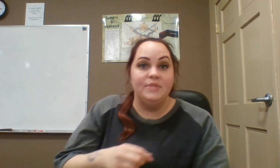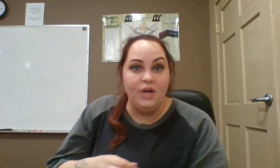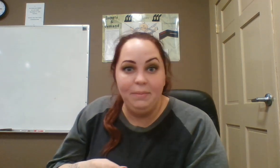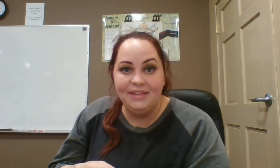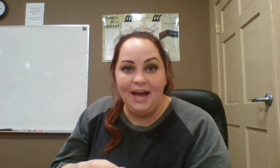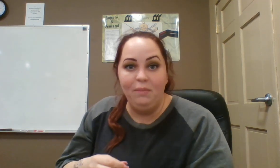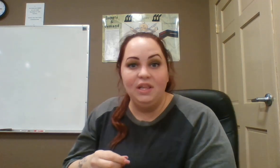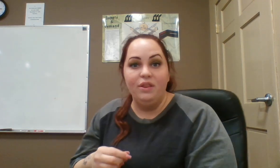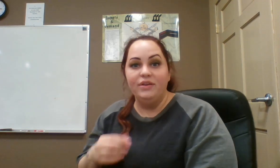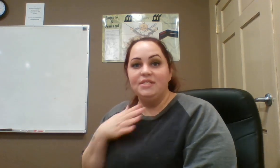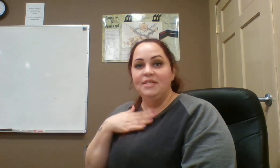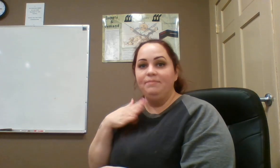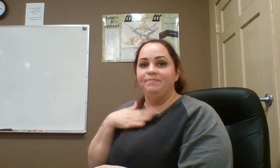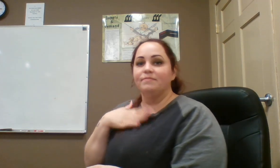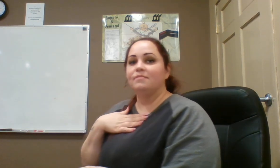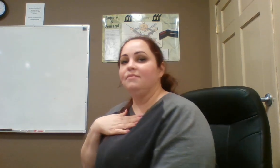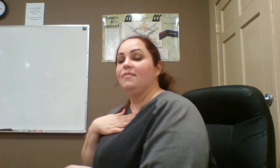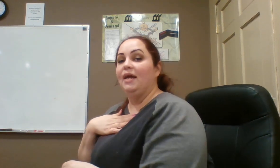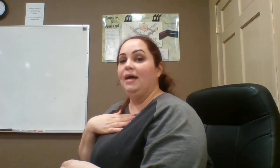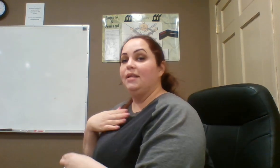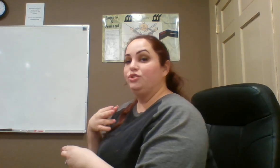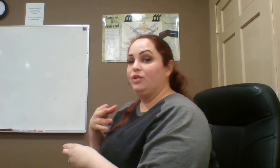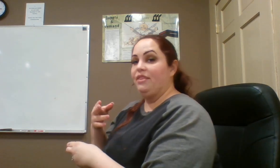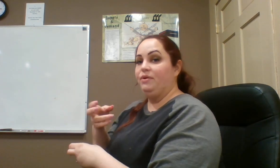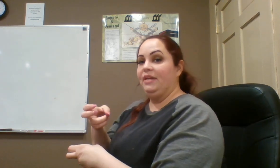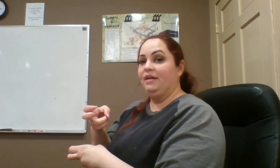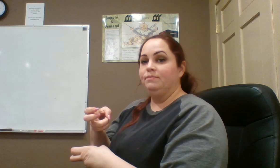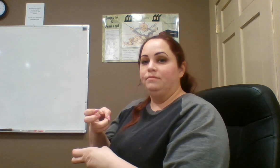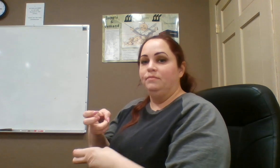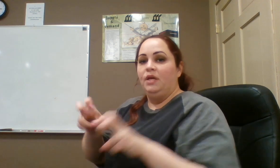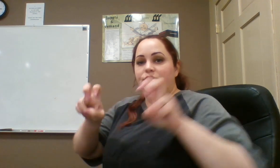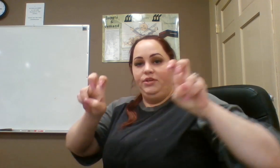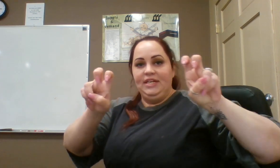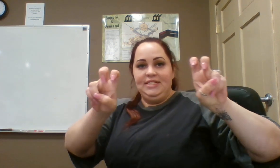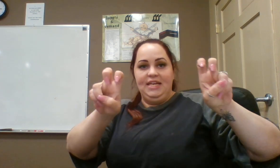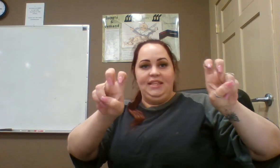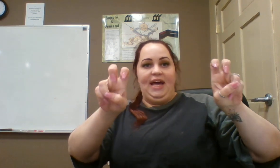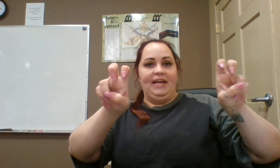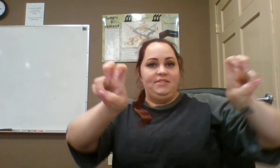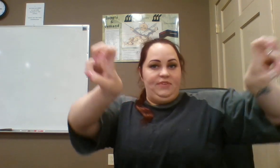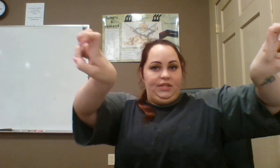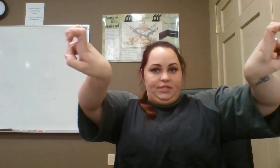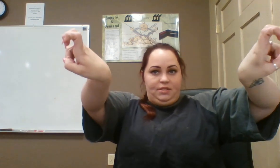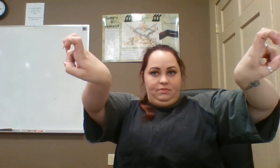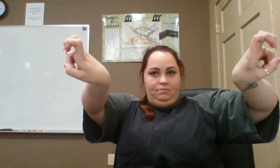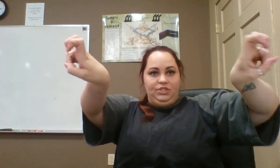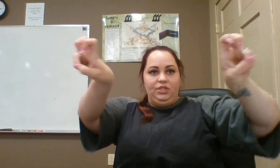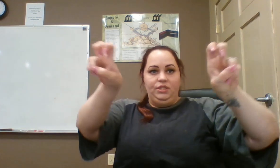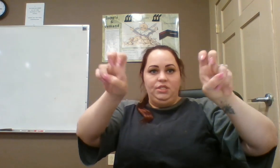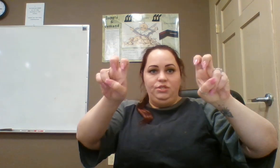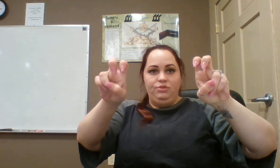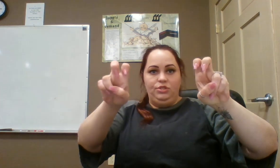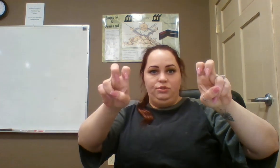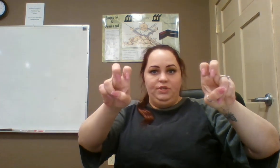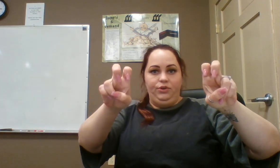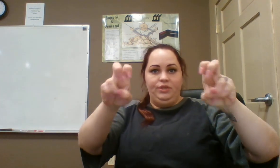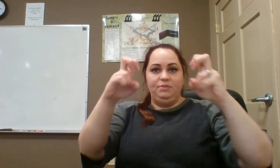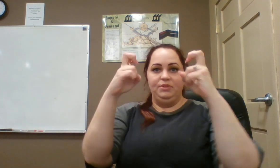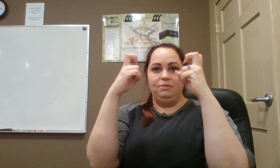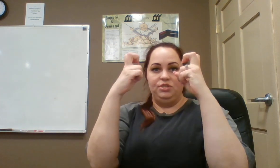Sorry about that. I'm a little thirsty. Got a little dry throat there. So you're going to take the X fingers, but you're going to use 2, and you're going to put them just